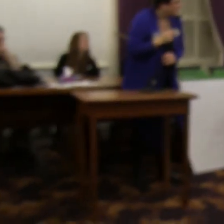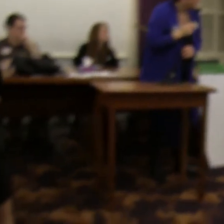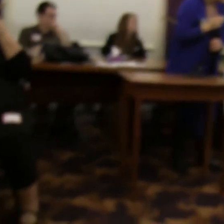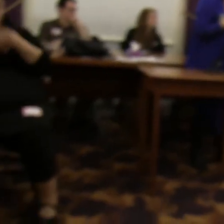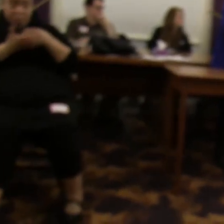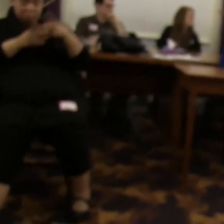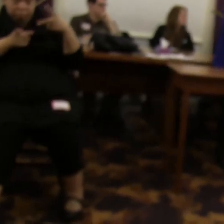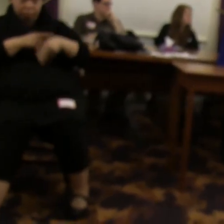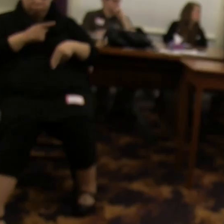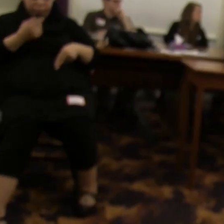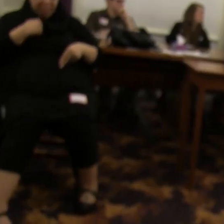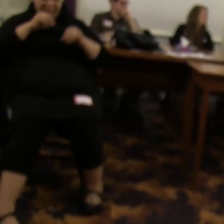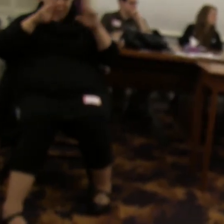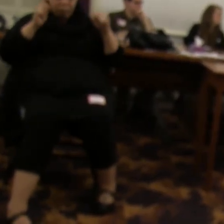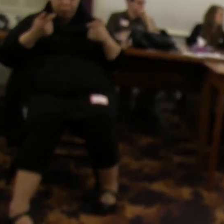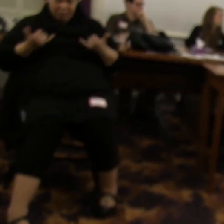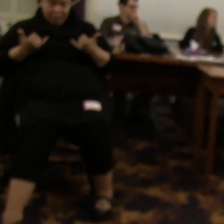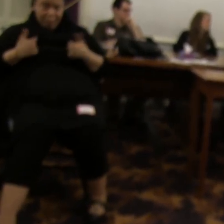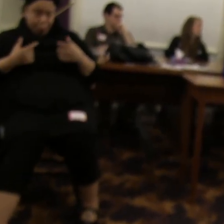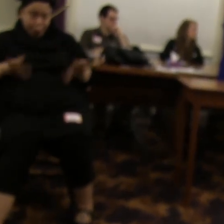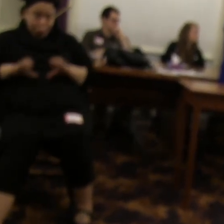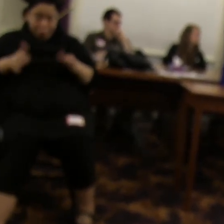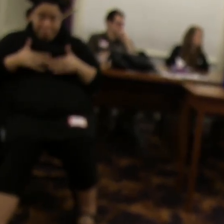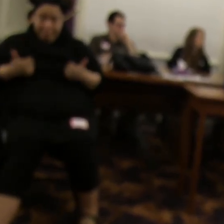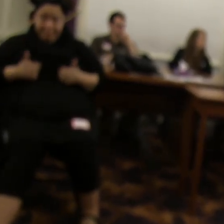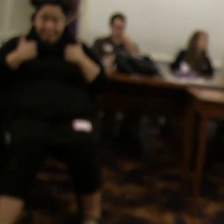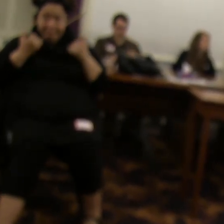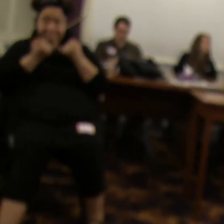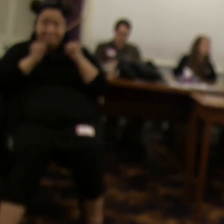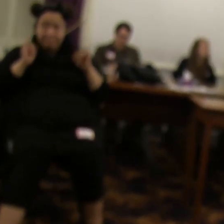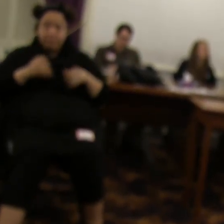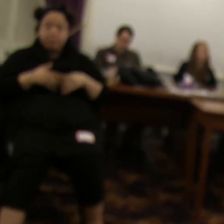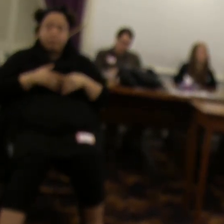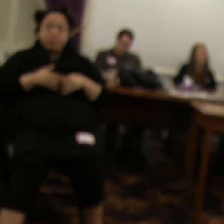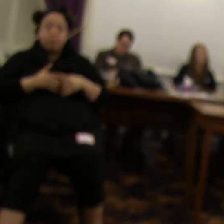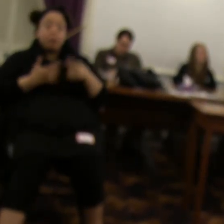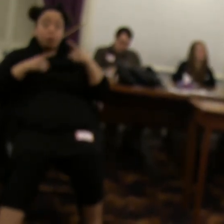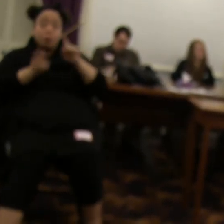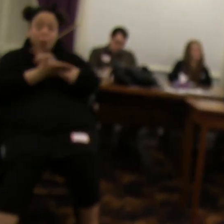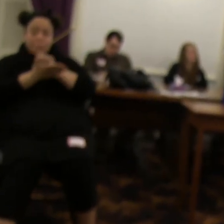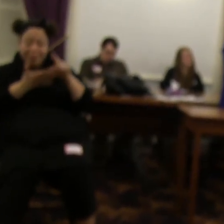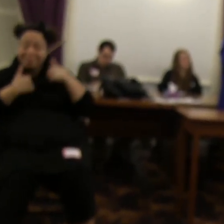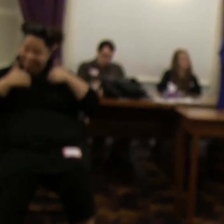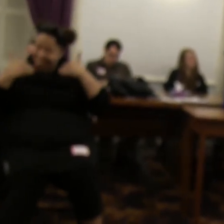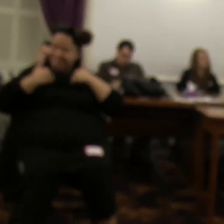Your name, but you've got a great purple sweatshirt on. Don't worry, and how it affects my life is I don't